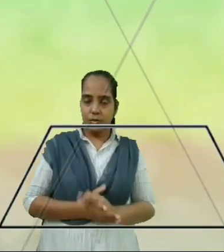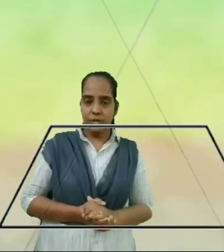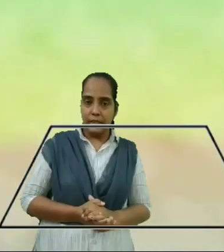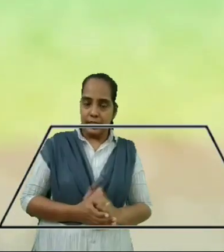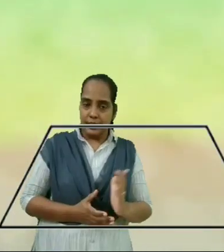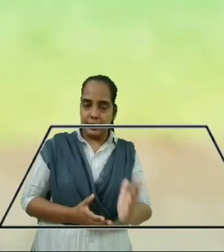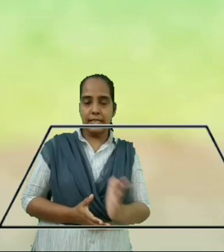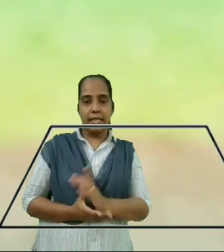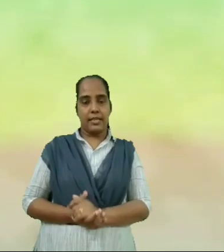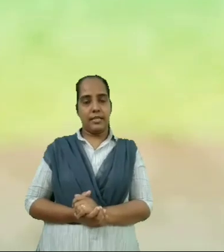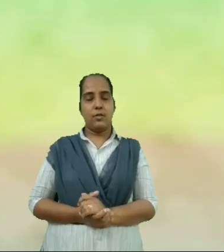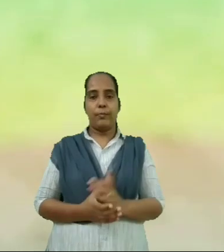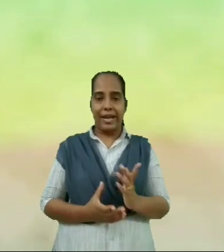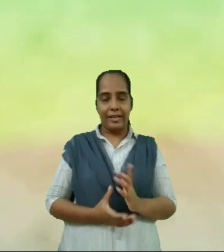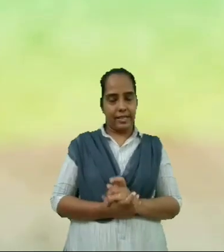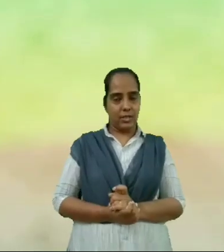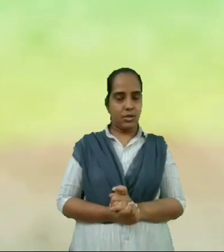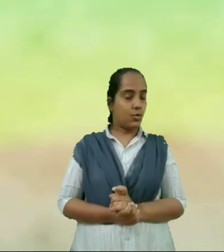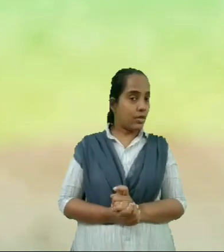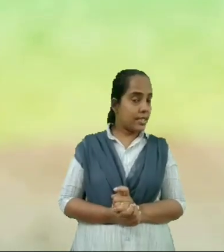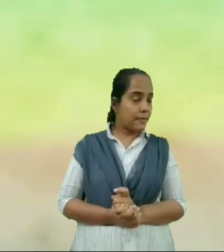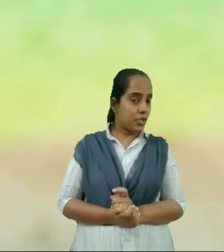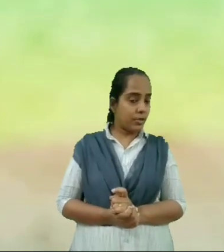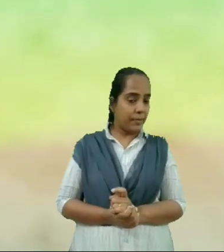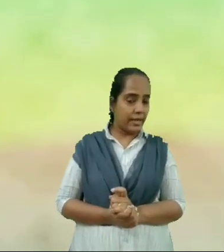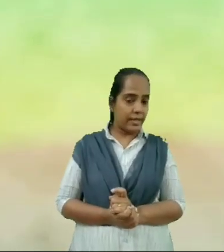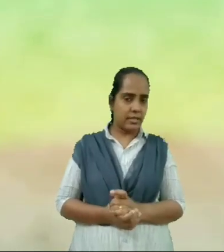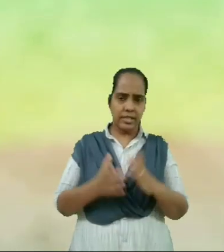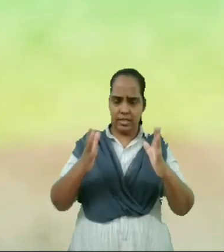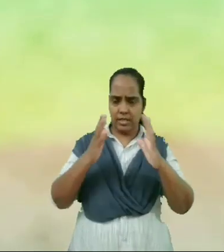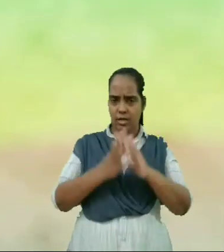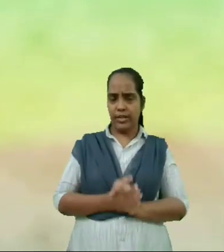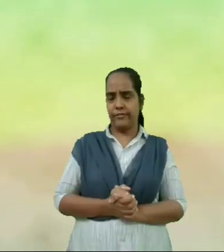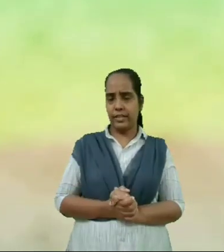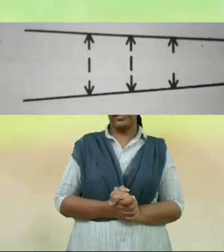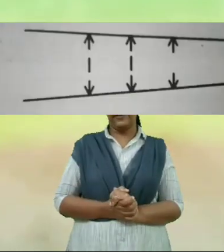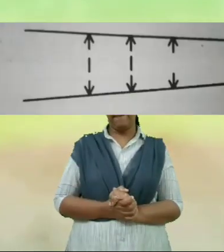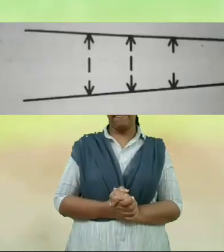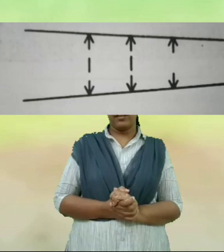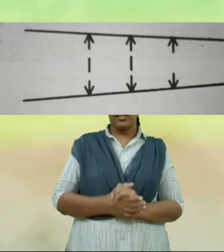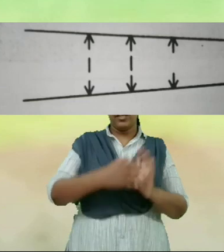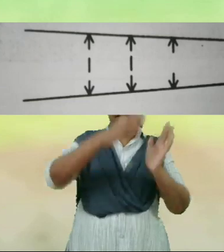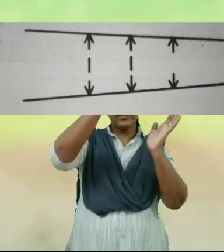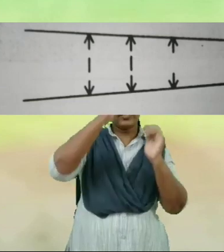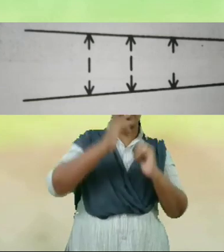So this is parallel lines. So what is special about parallel lines? Yes, look at the figure here. Here you can see